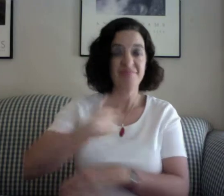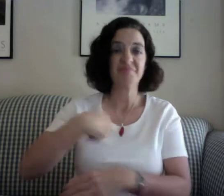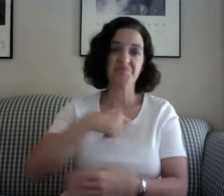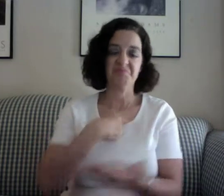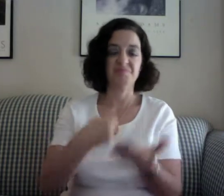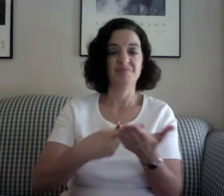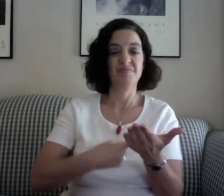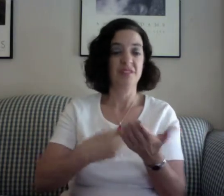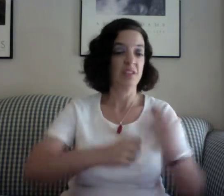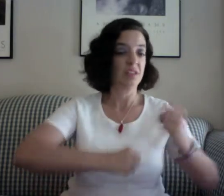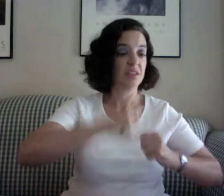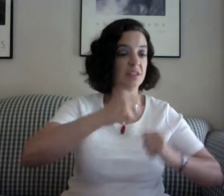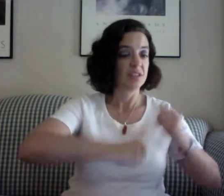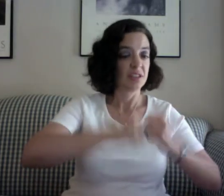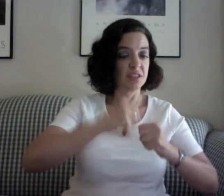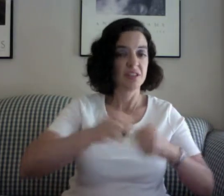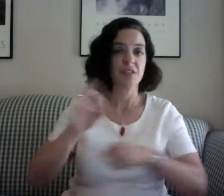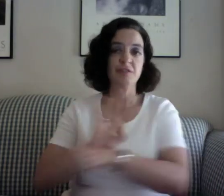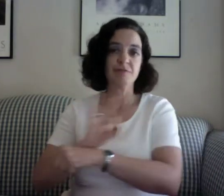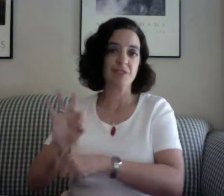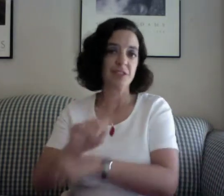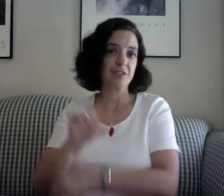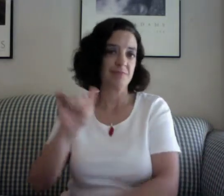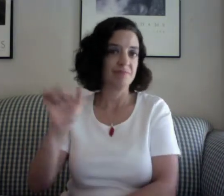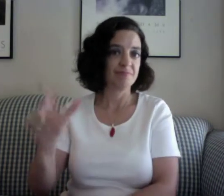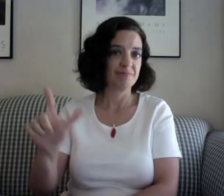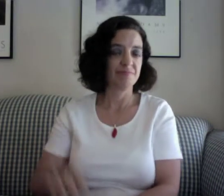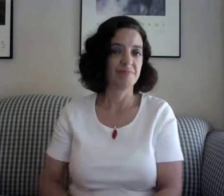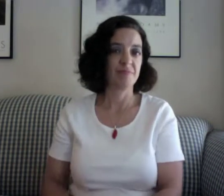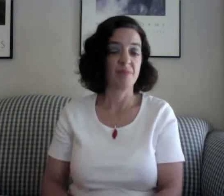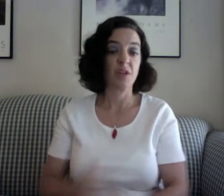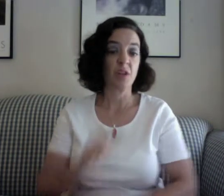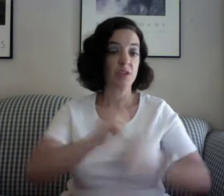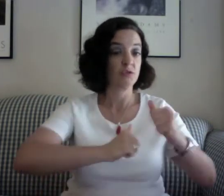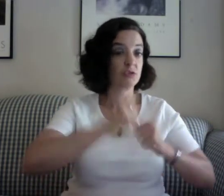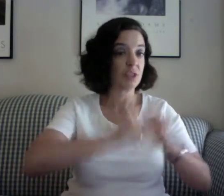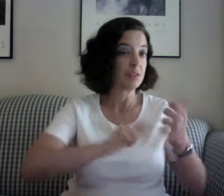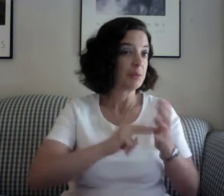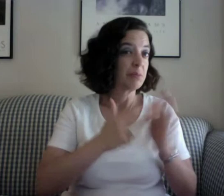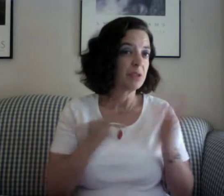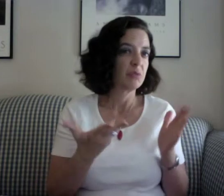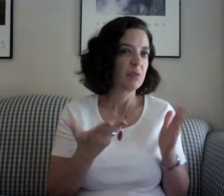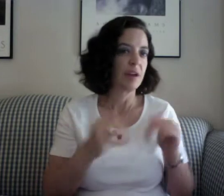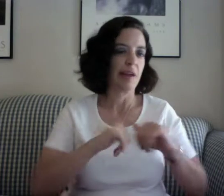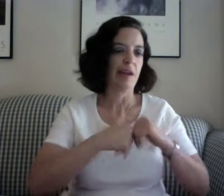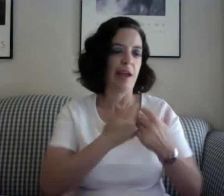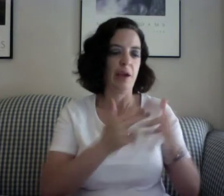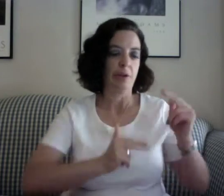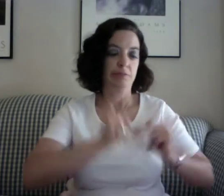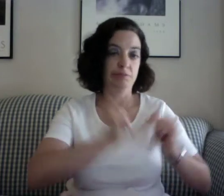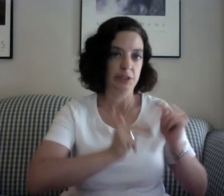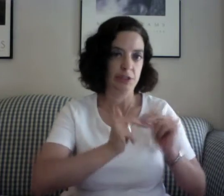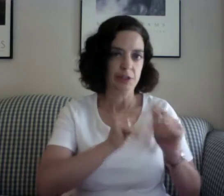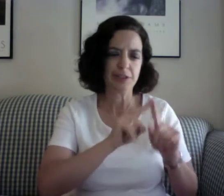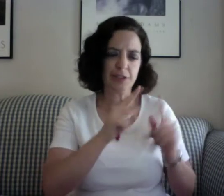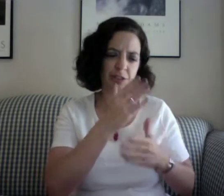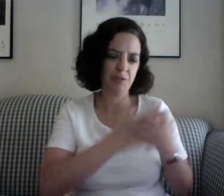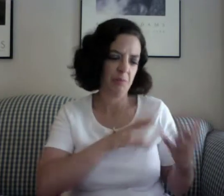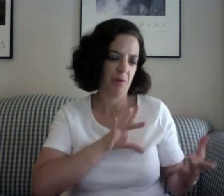Today, we're going to talk about the structure and function of ASL. The structure means how it's built, the different parts that